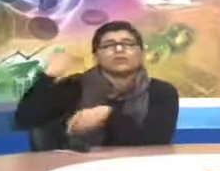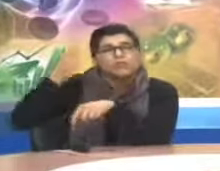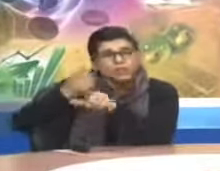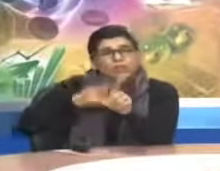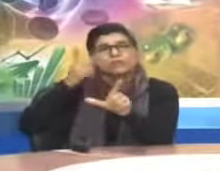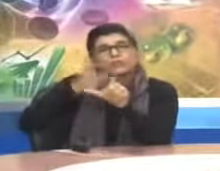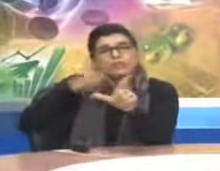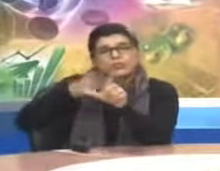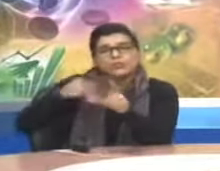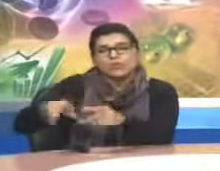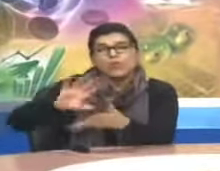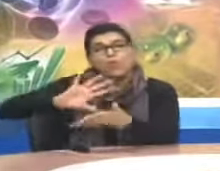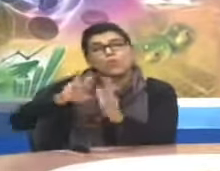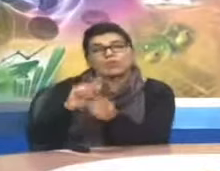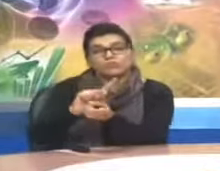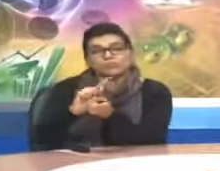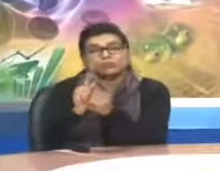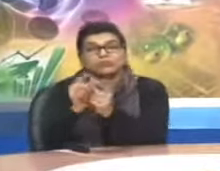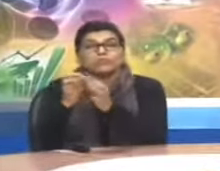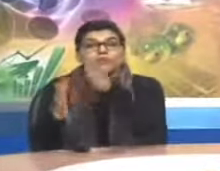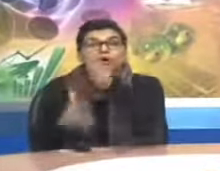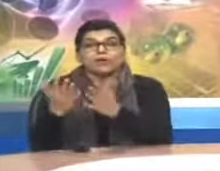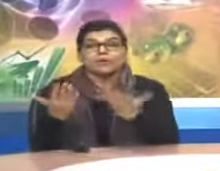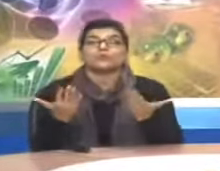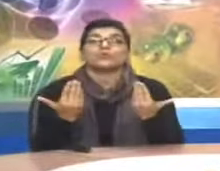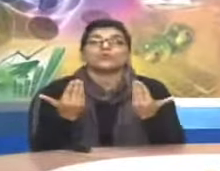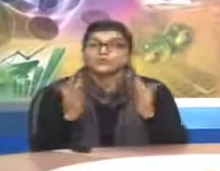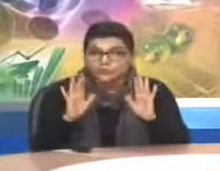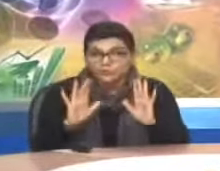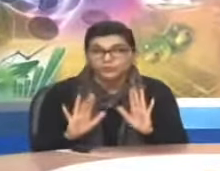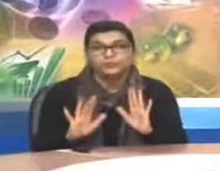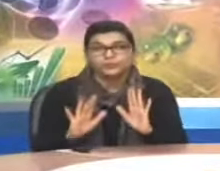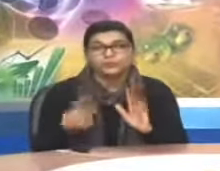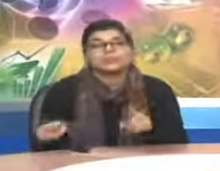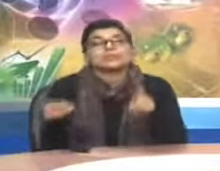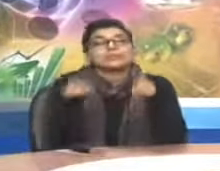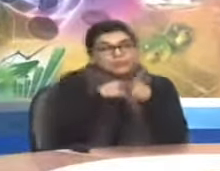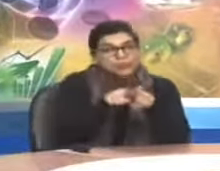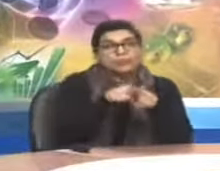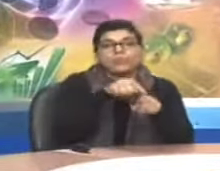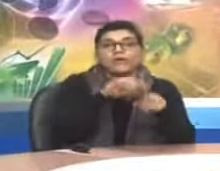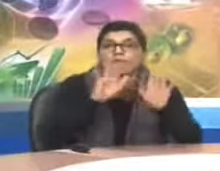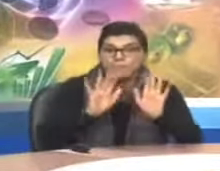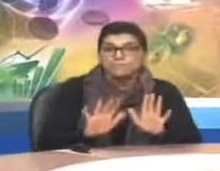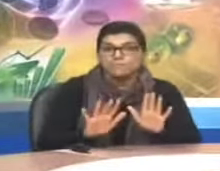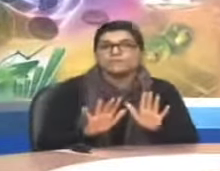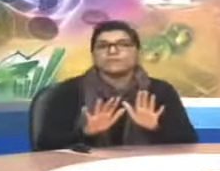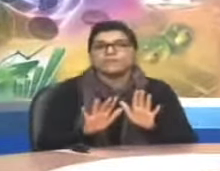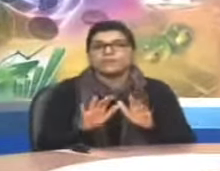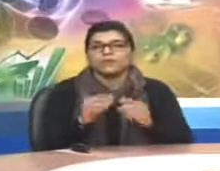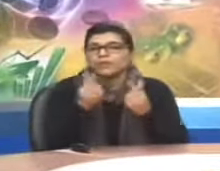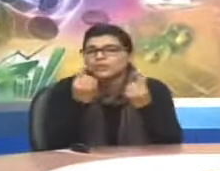also. So,